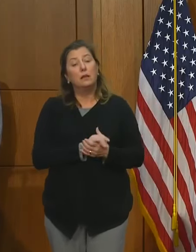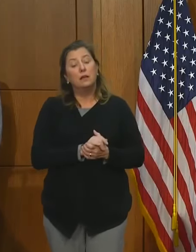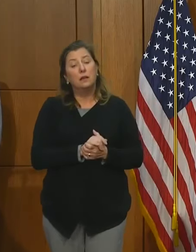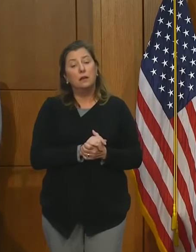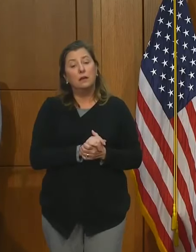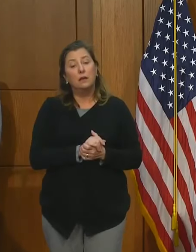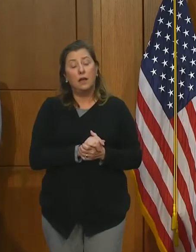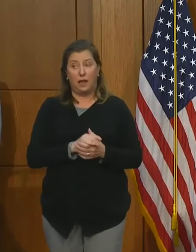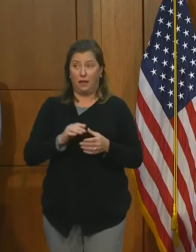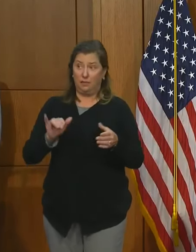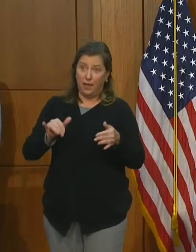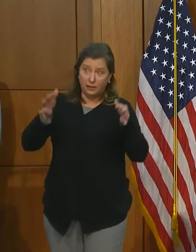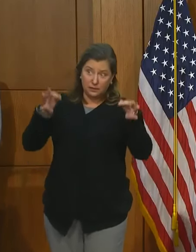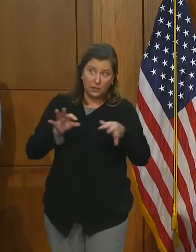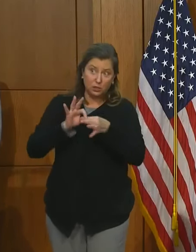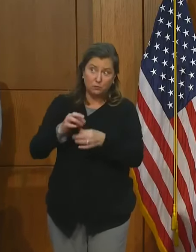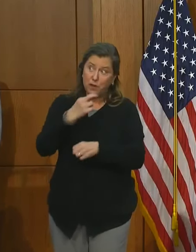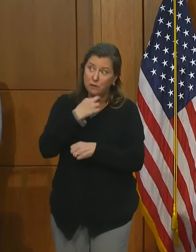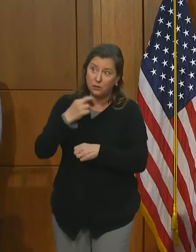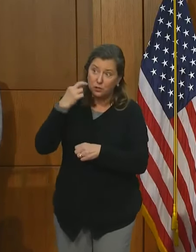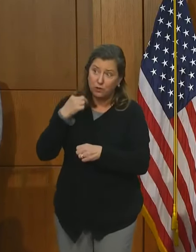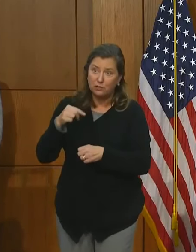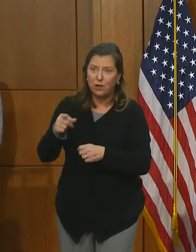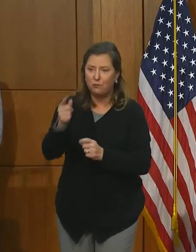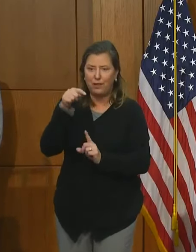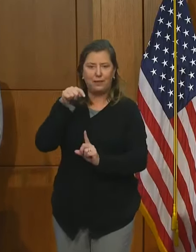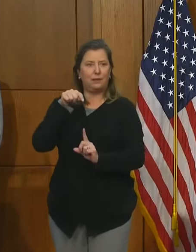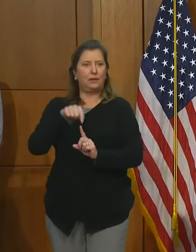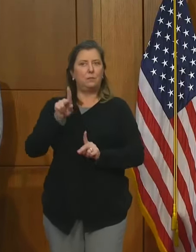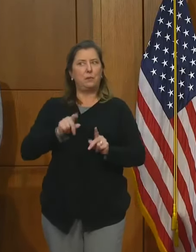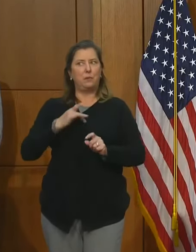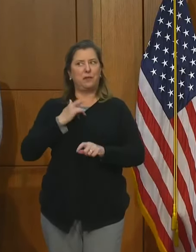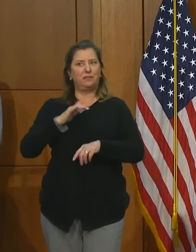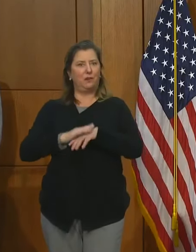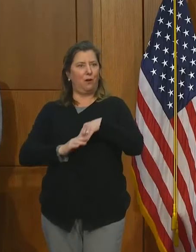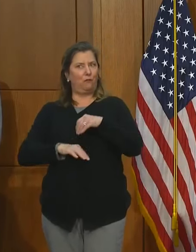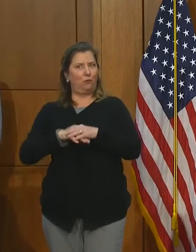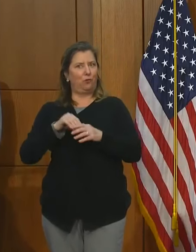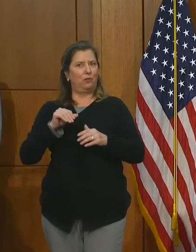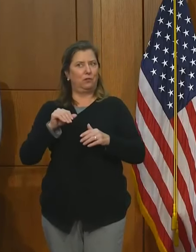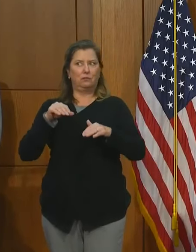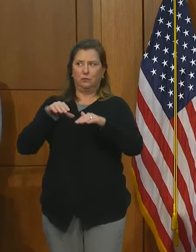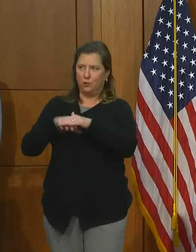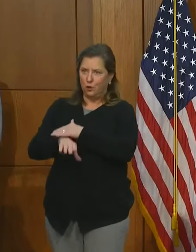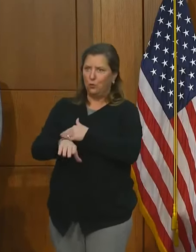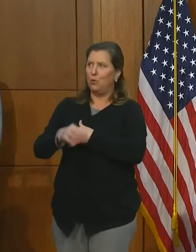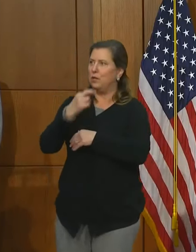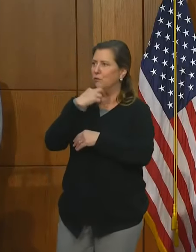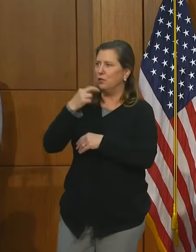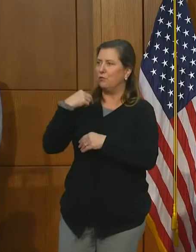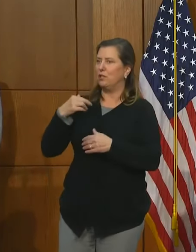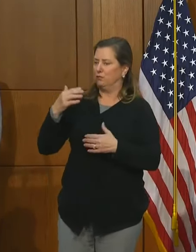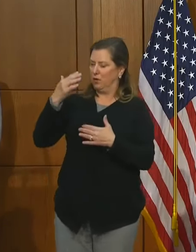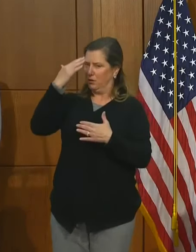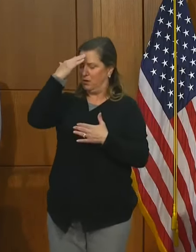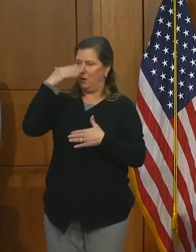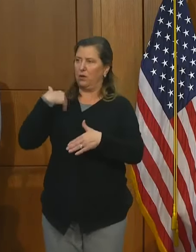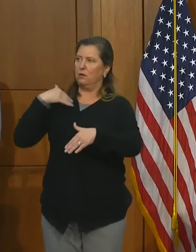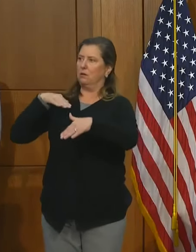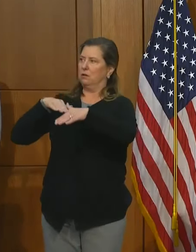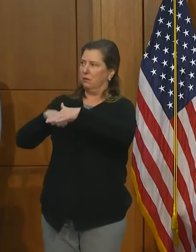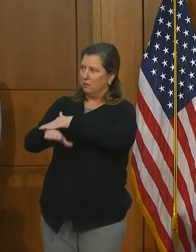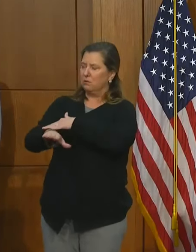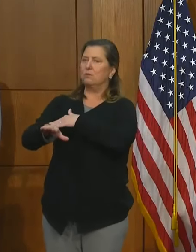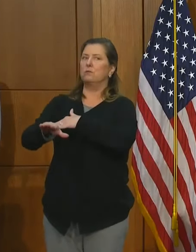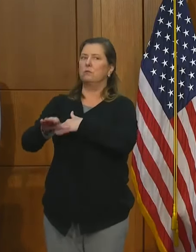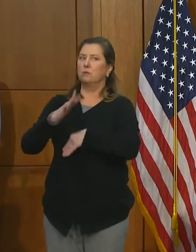the restaurants was it falls back to people being comfortable going into that restaurant, knowing that they're